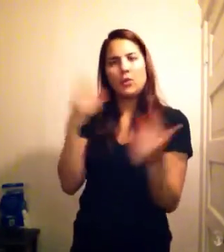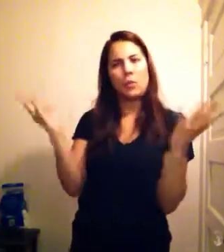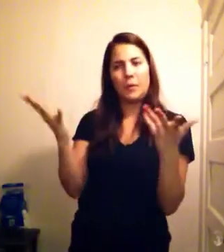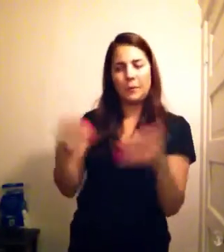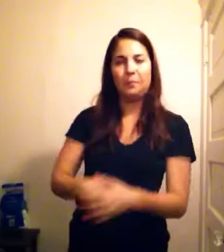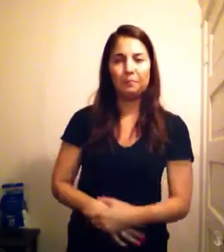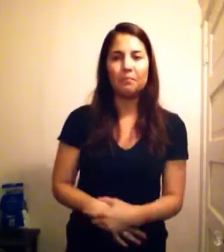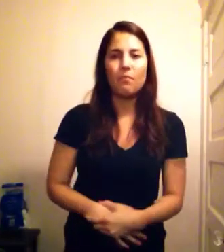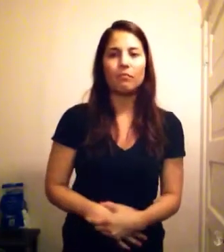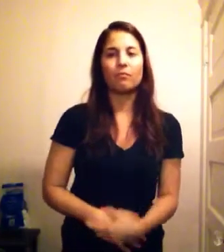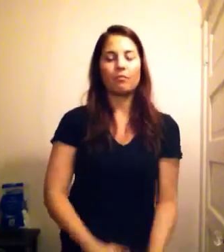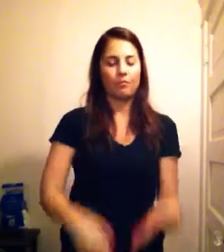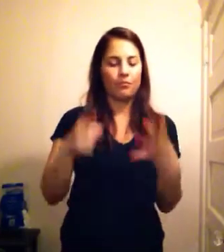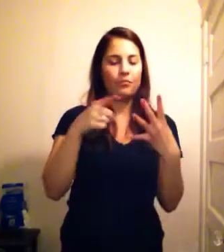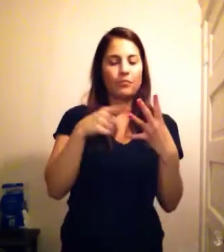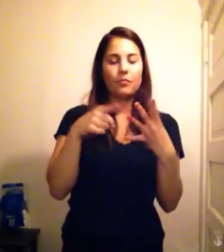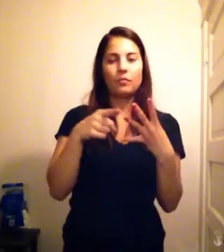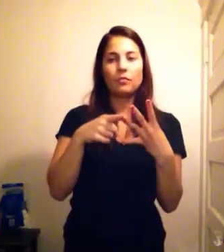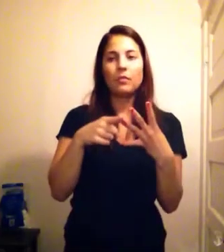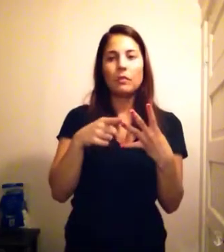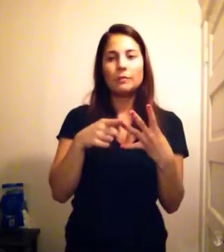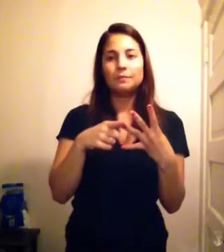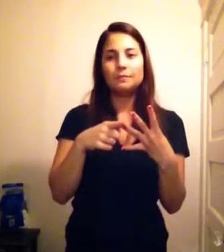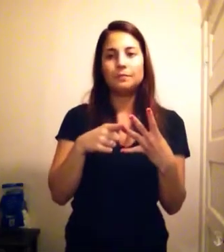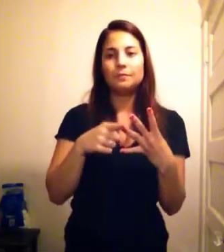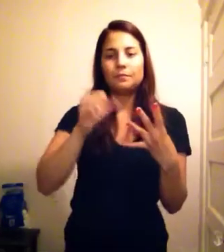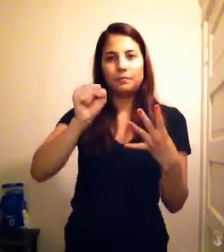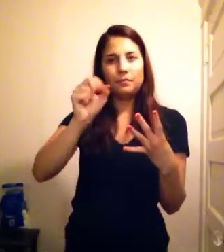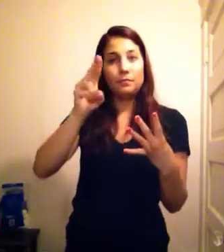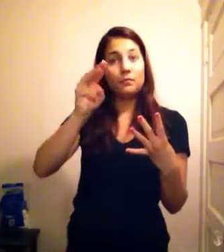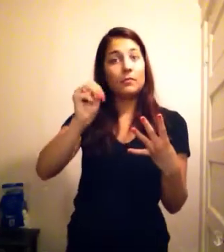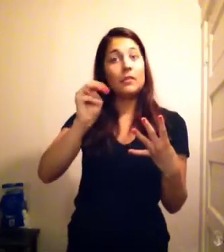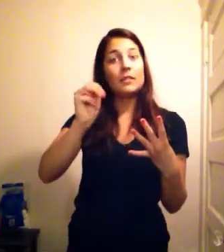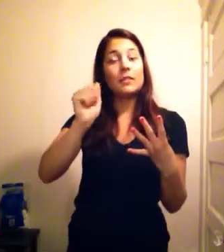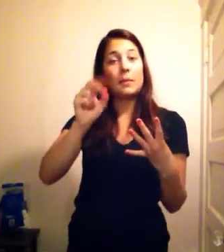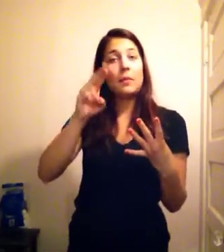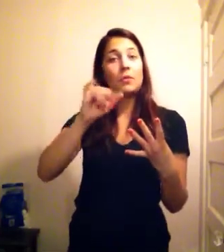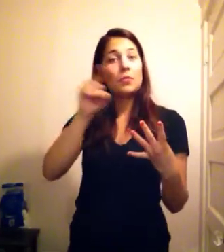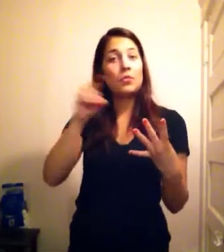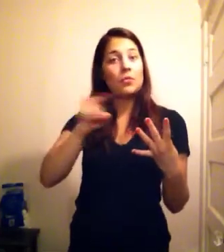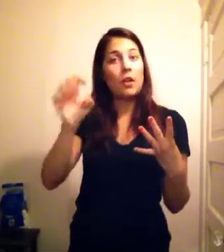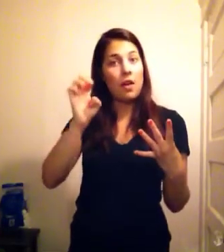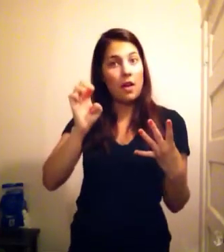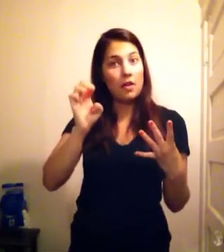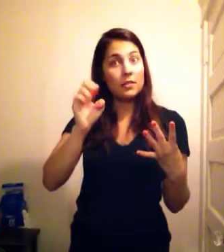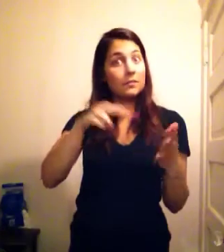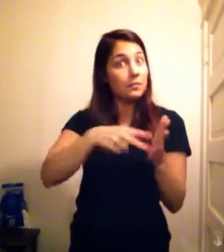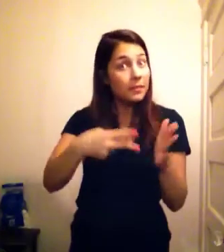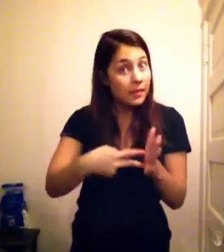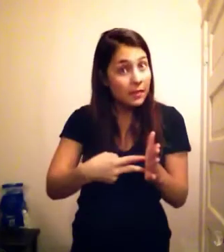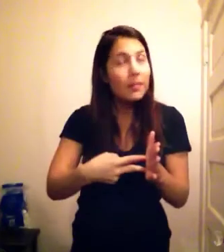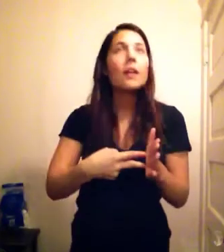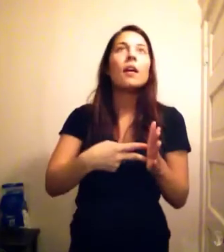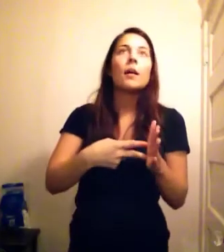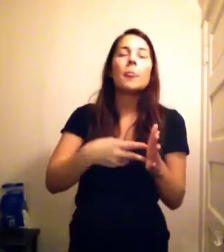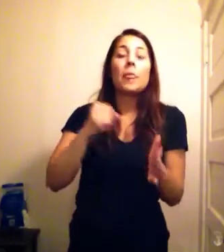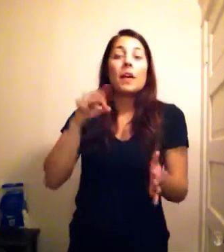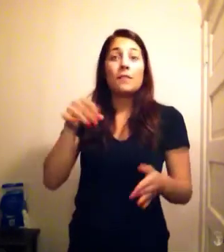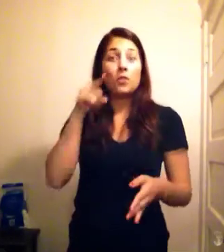to imagine how you would explain the piece to others who haven't read it for themselves. How would you describe the piece if you